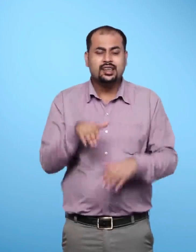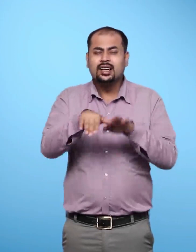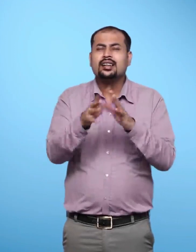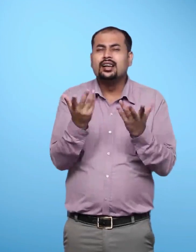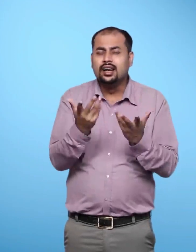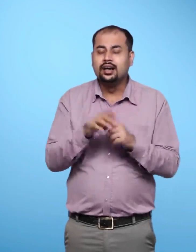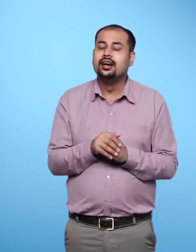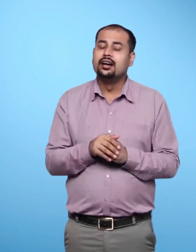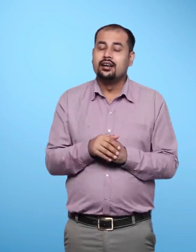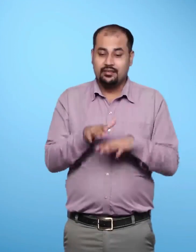Who catch fish,